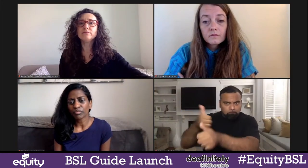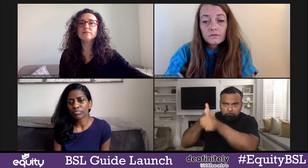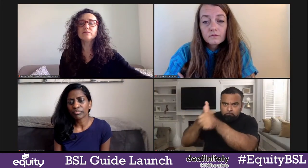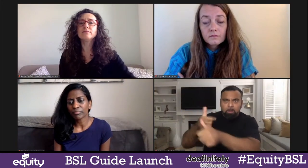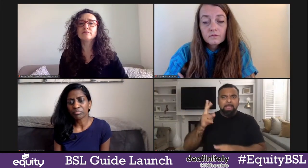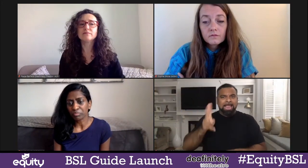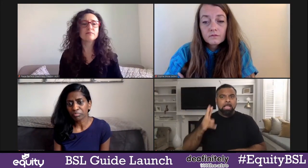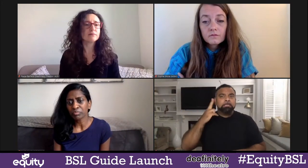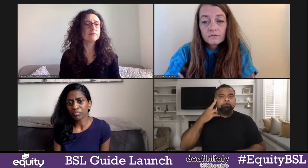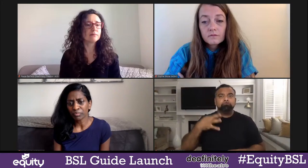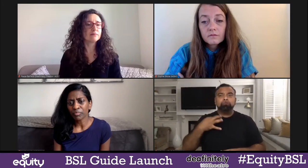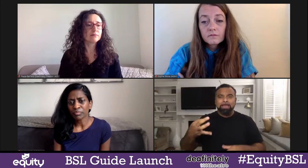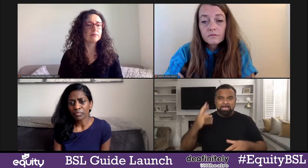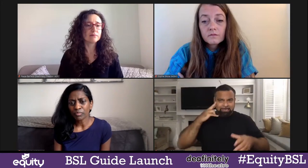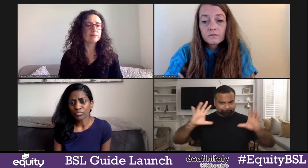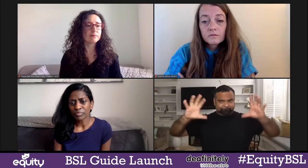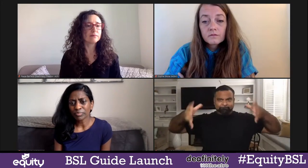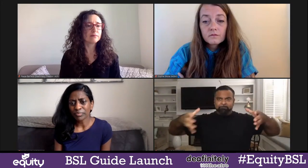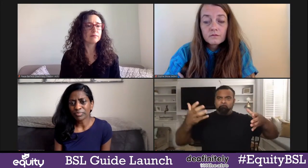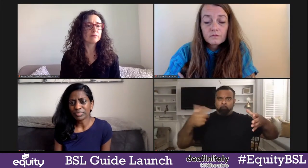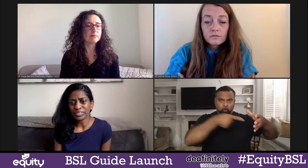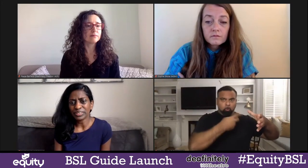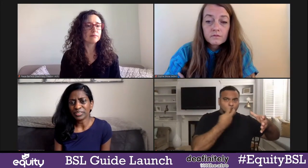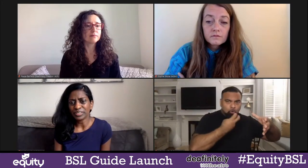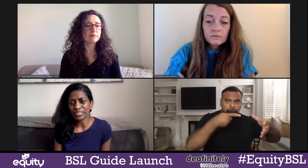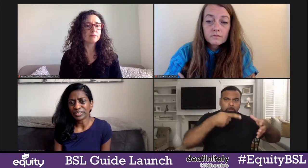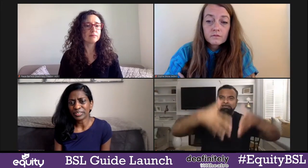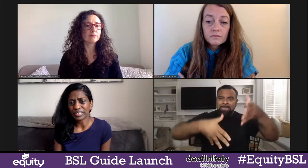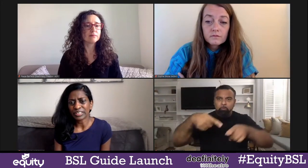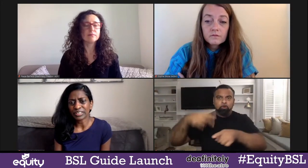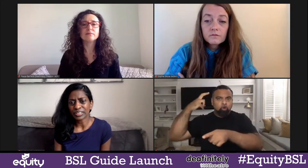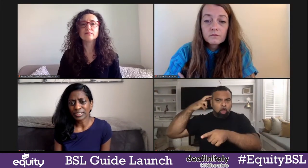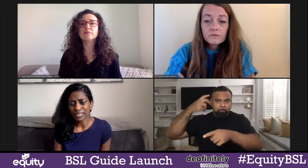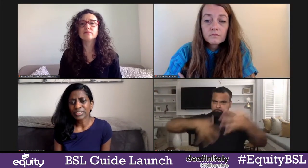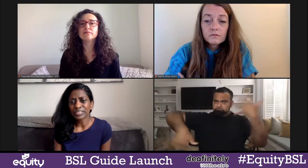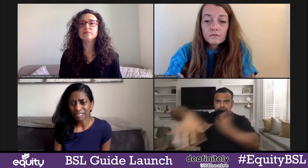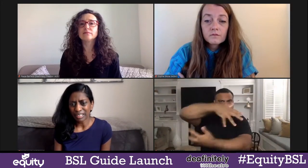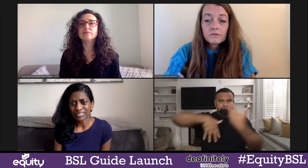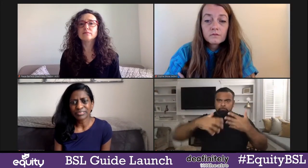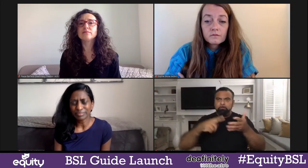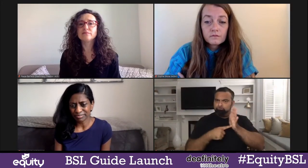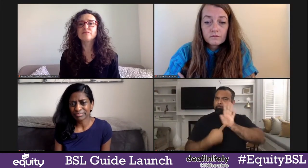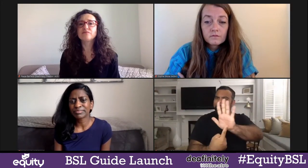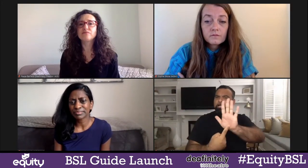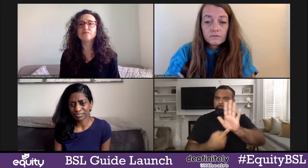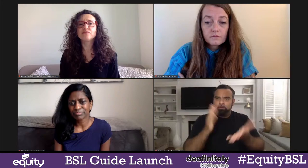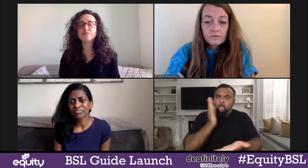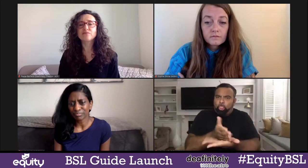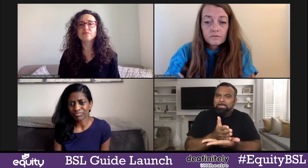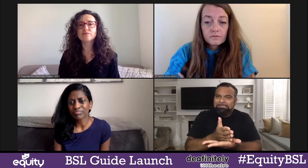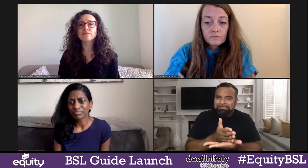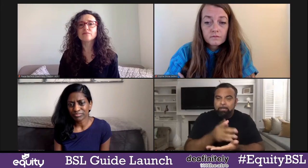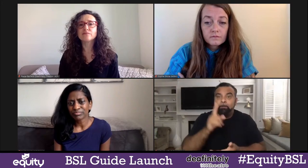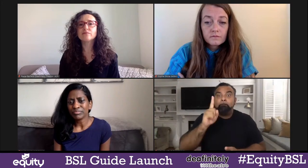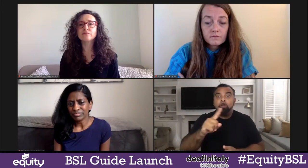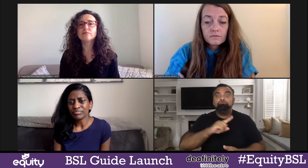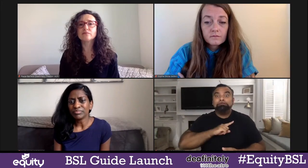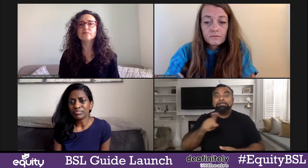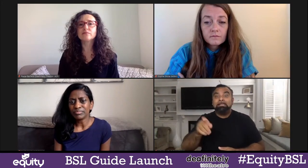casting notices where they want deaf people who speak, and that's fine. You know, deafness is a wide variety of things.